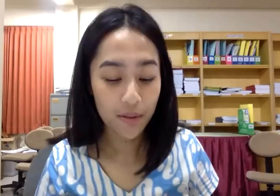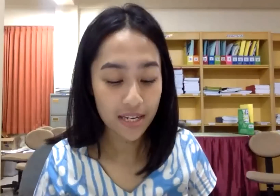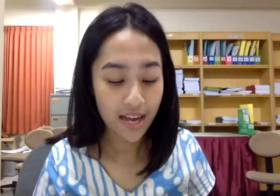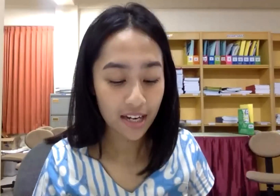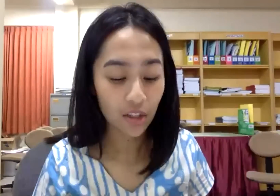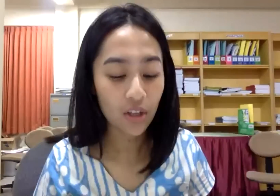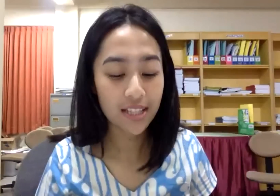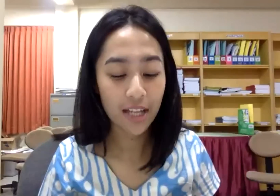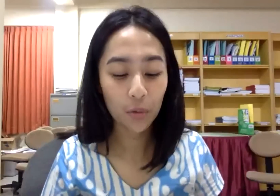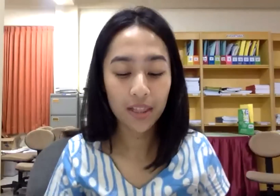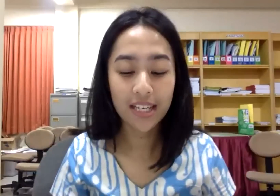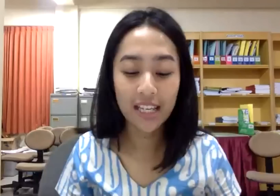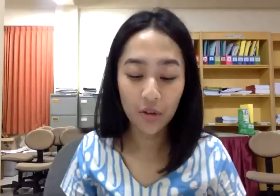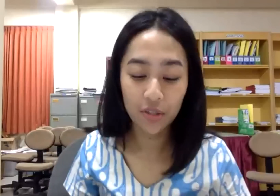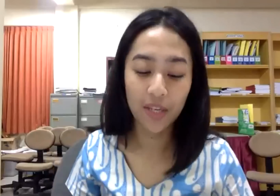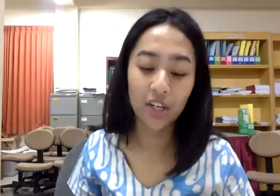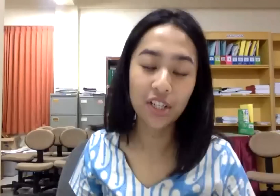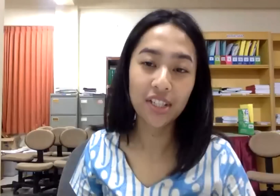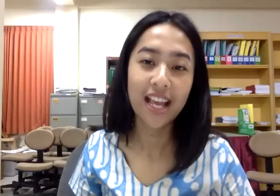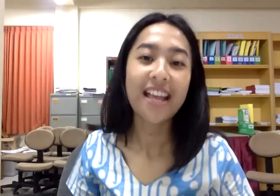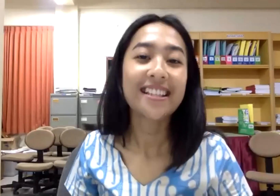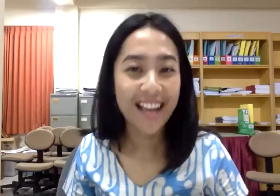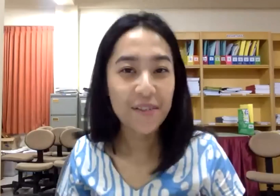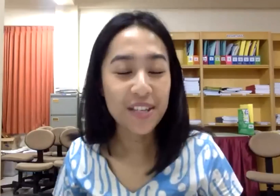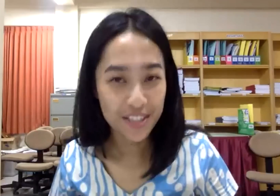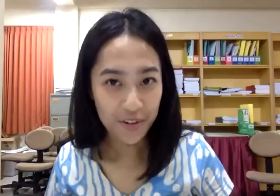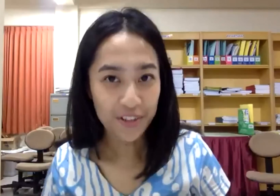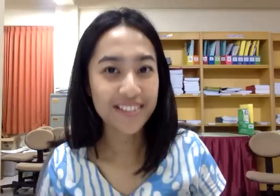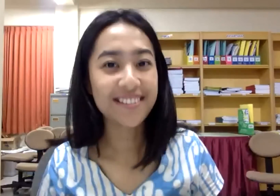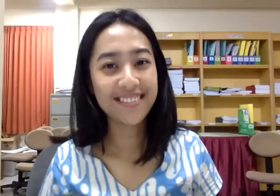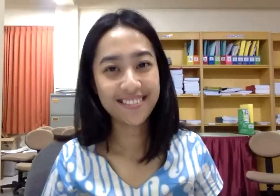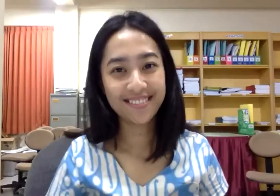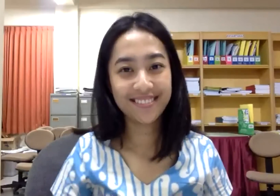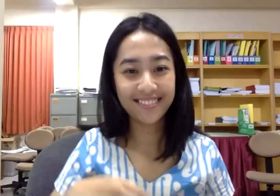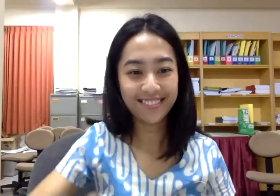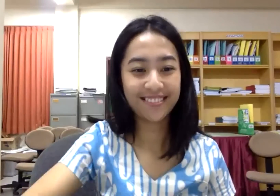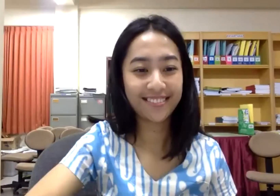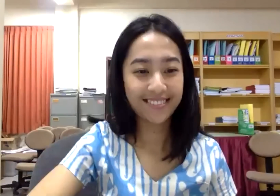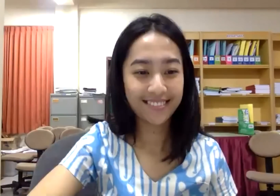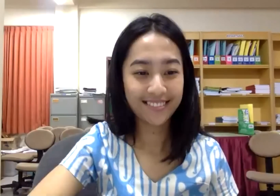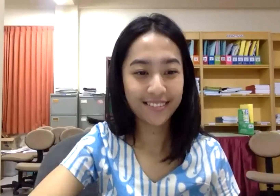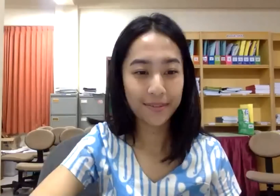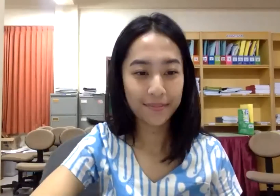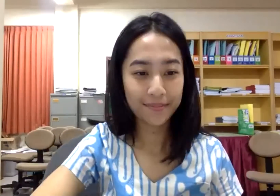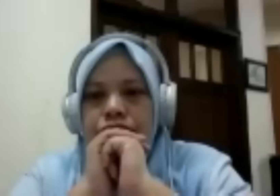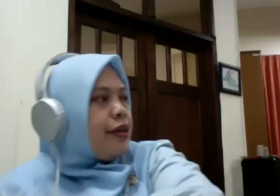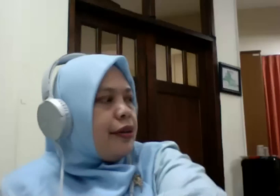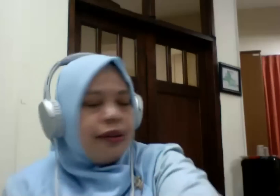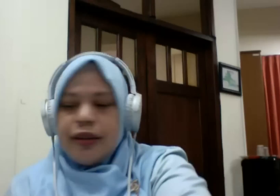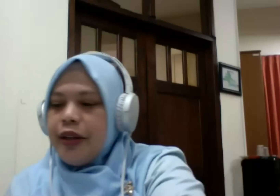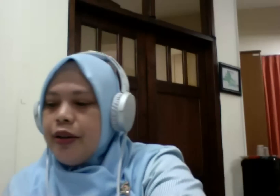the webinar alongside with the keynote speakers. Time is yours. Okay. Thank you.